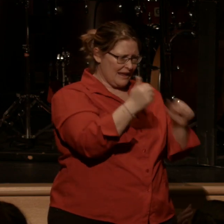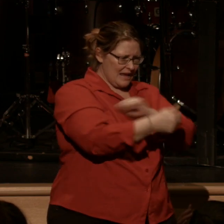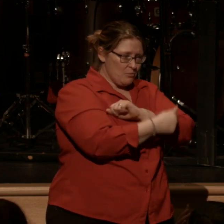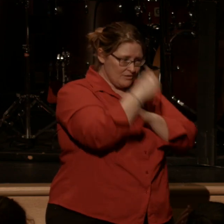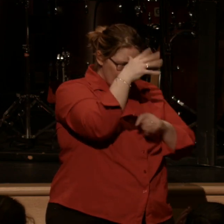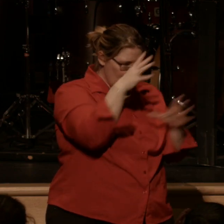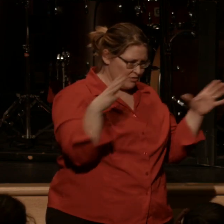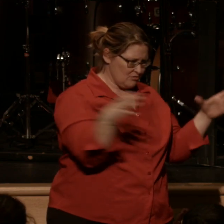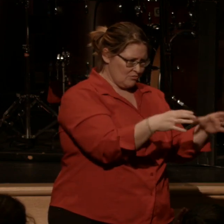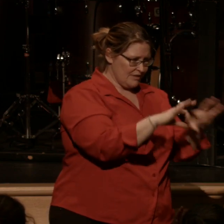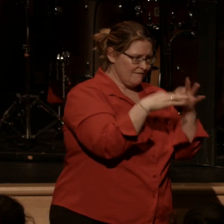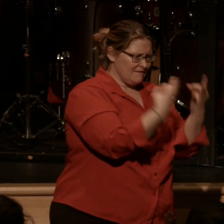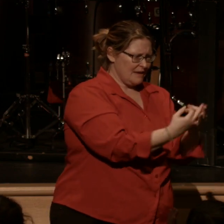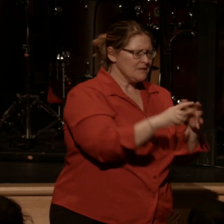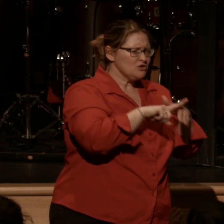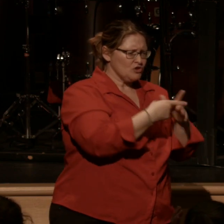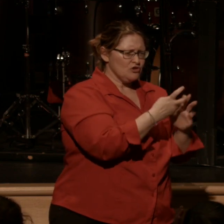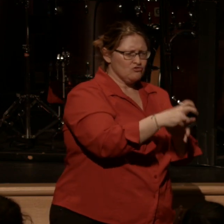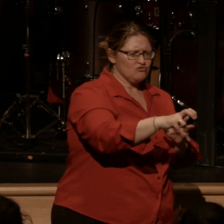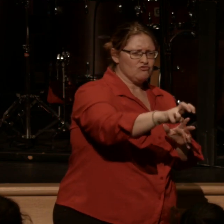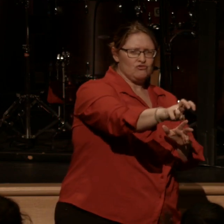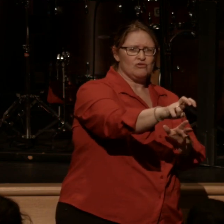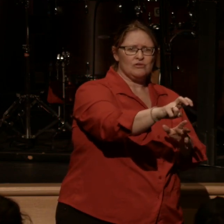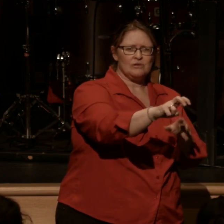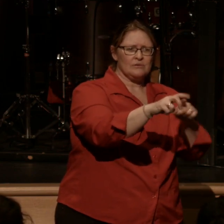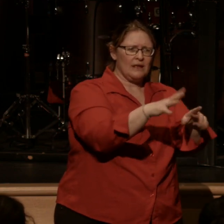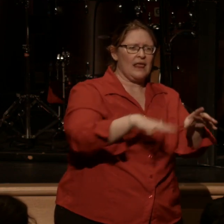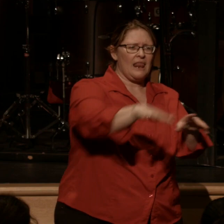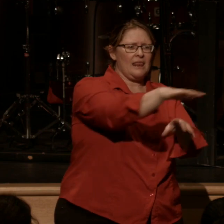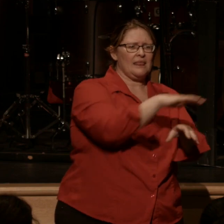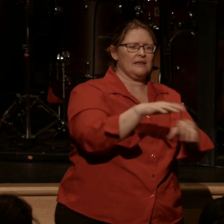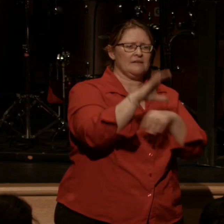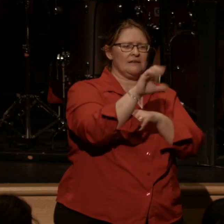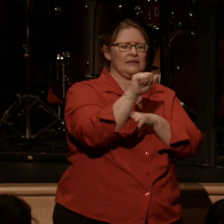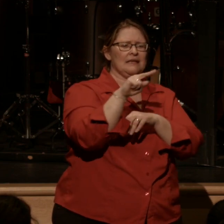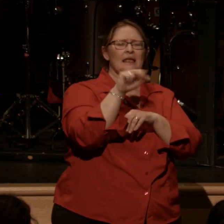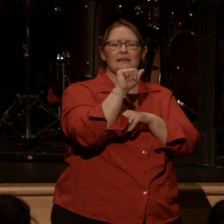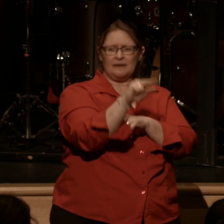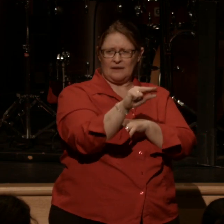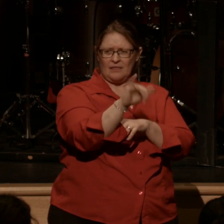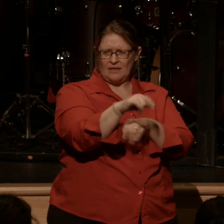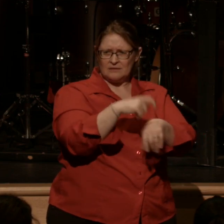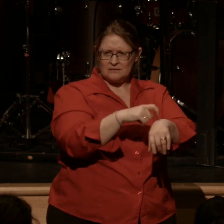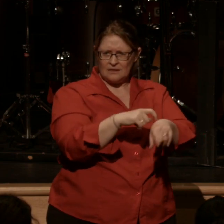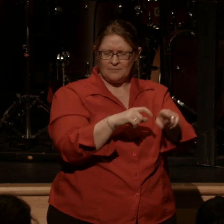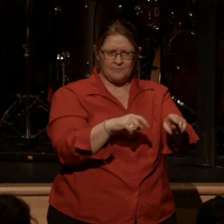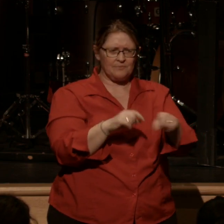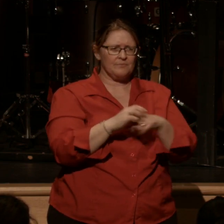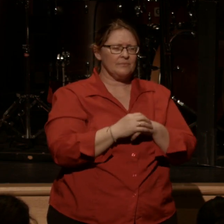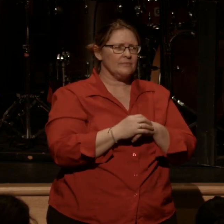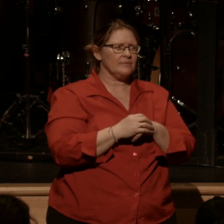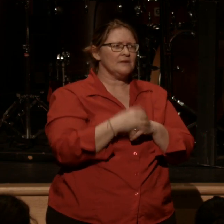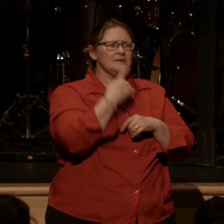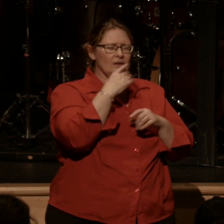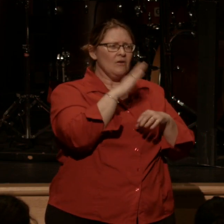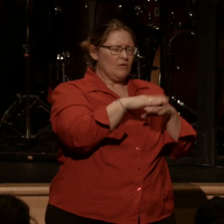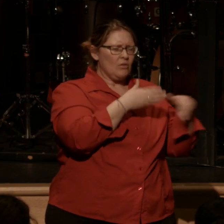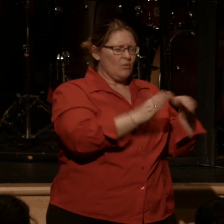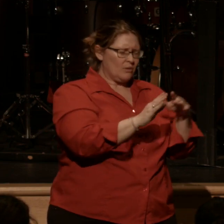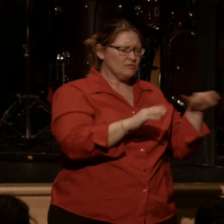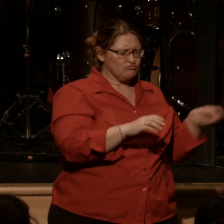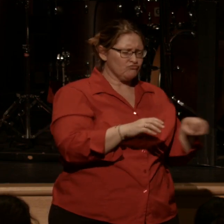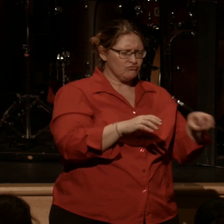gathered his family, and they began this journey to the land of Canaan at the time. It tells us that they, on their way there,